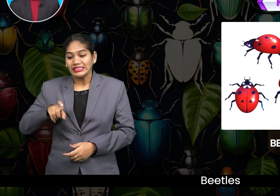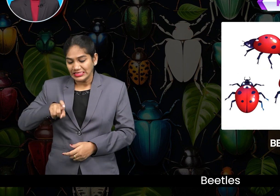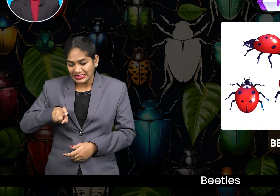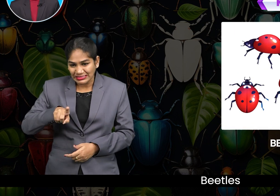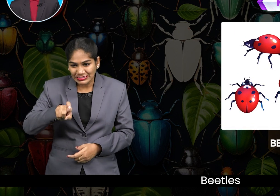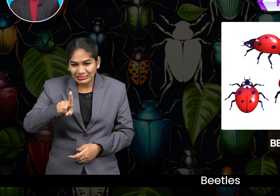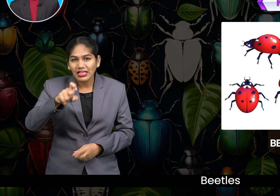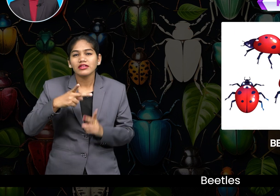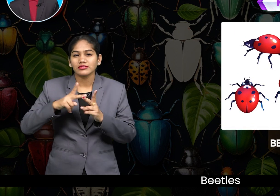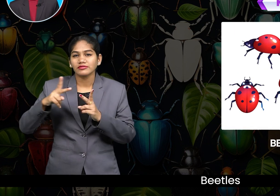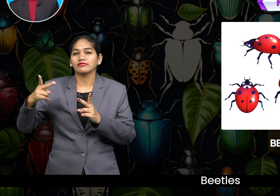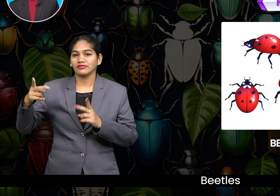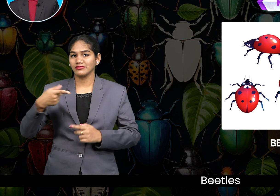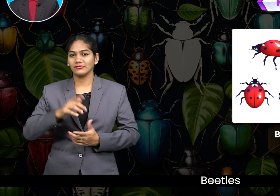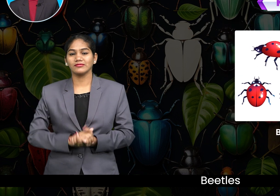beetles,